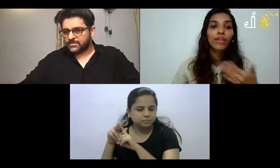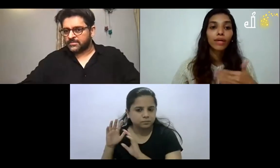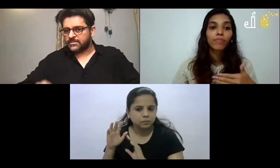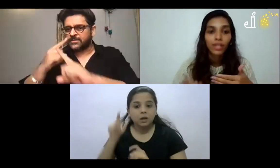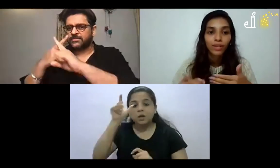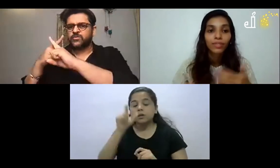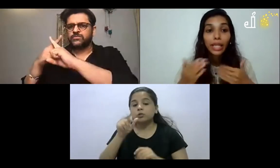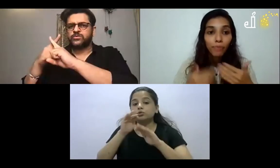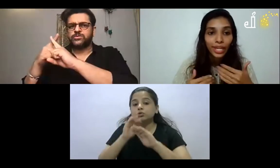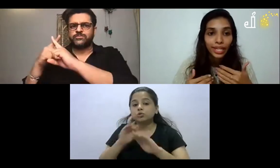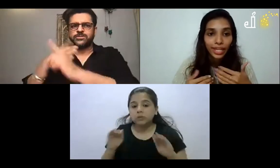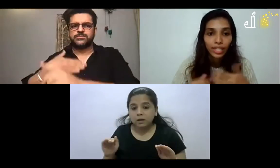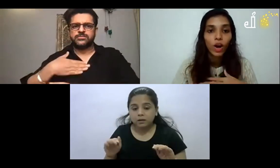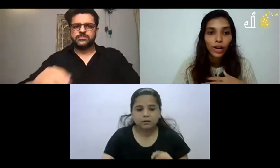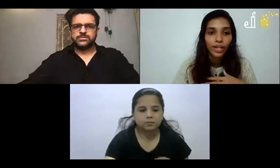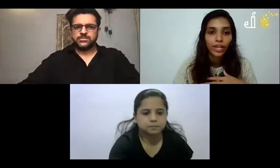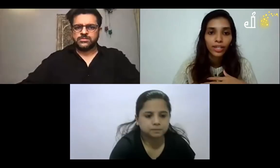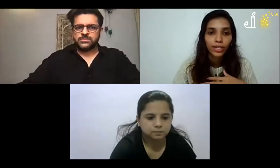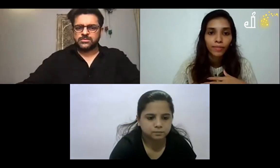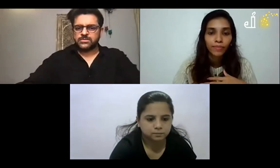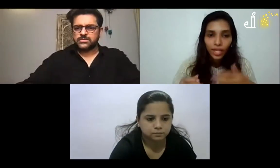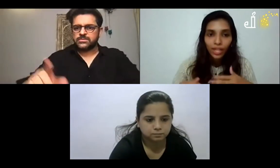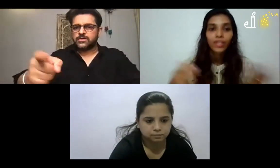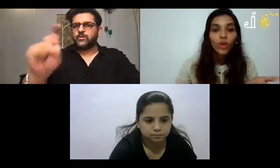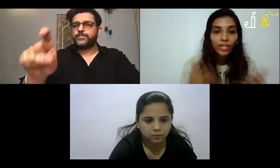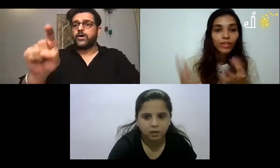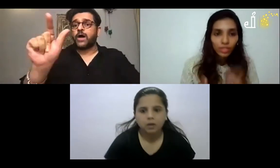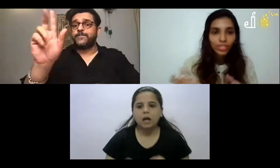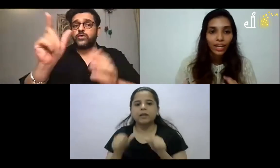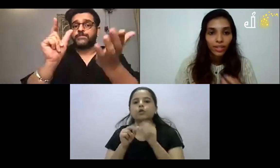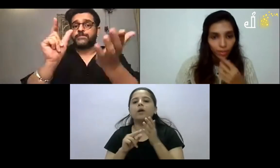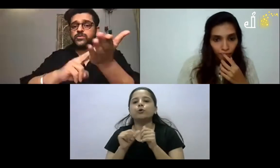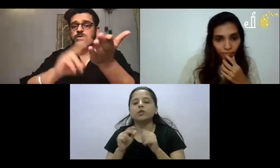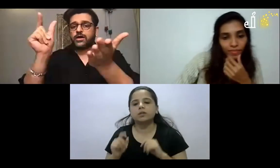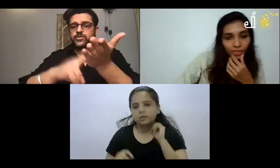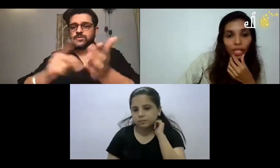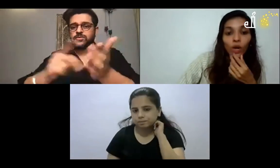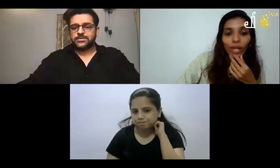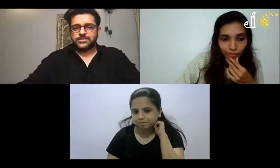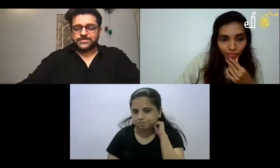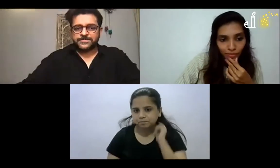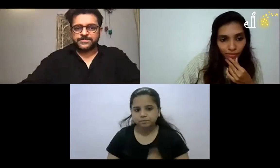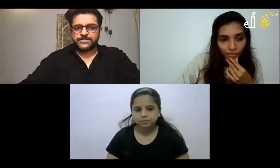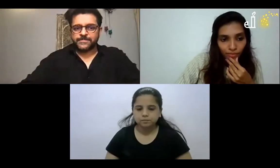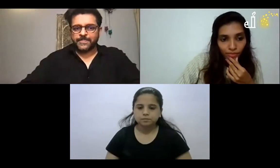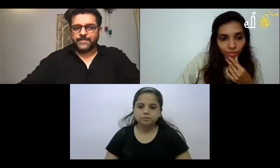tend to develop limited understanding of the speech. Anna, you are muted.